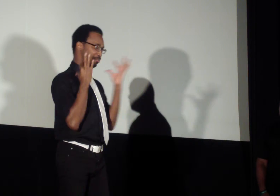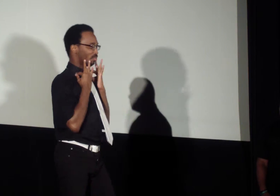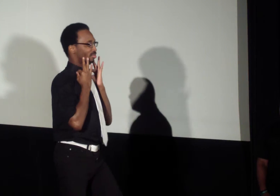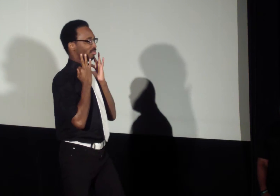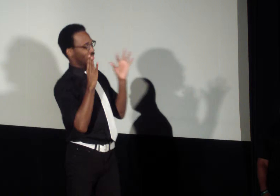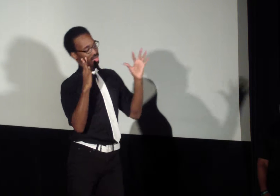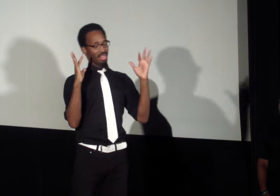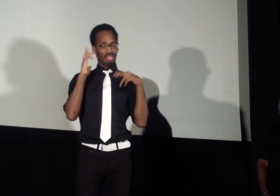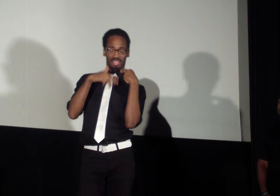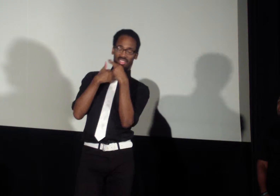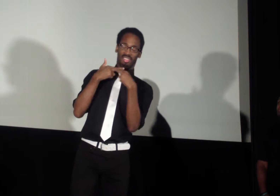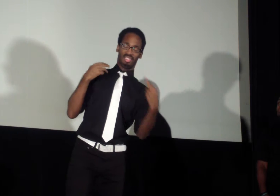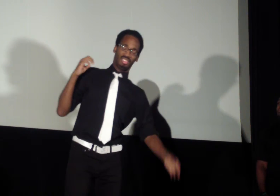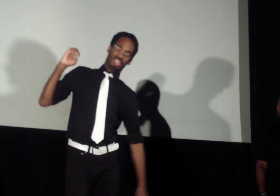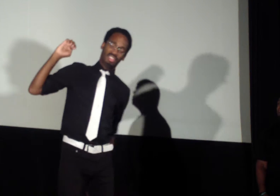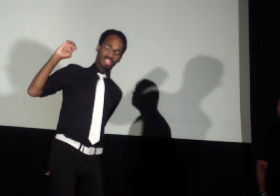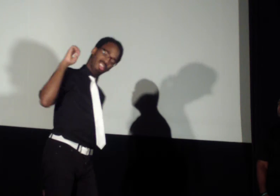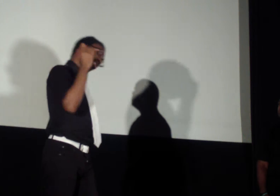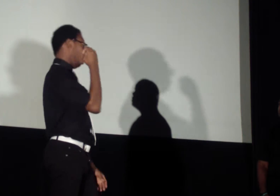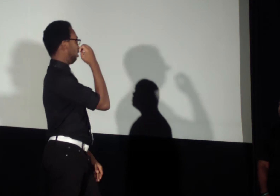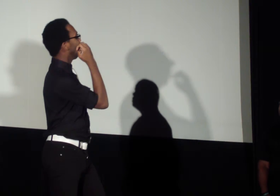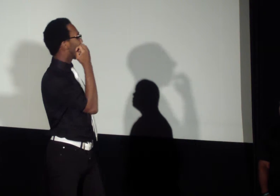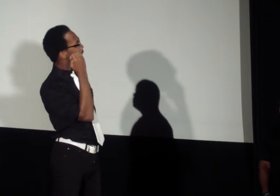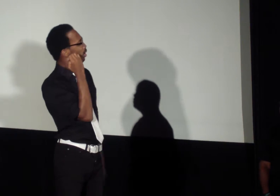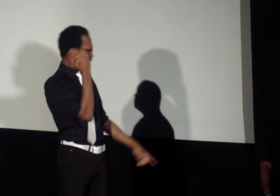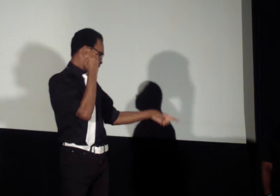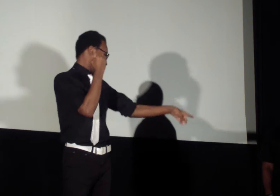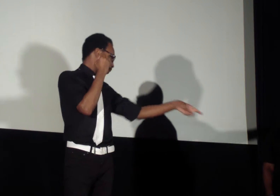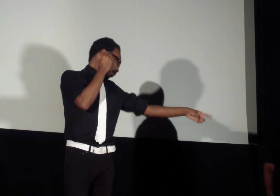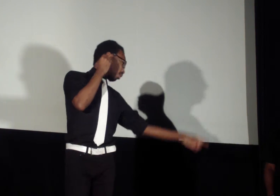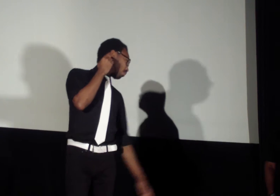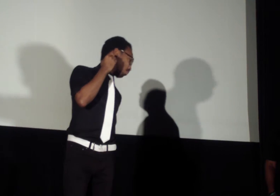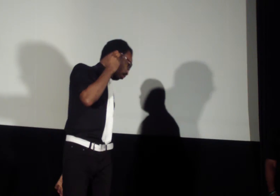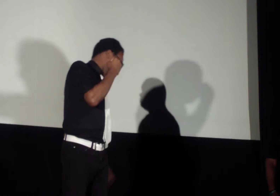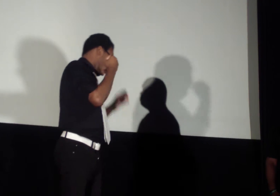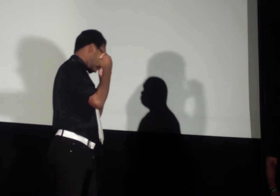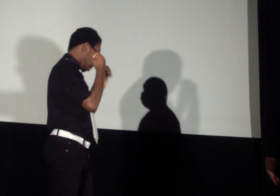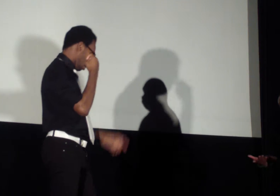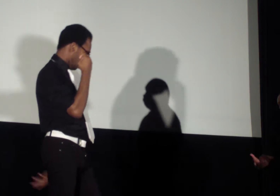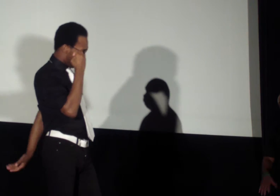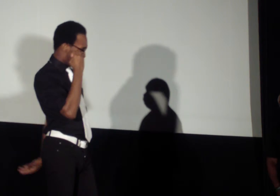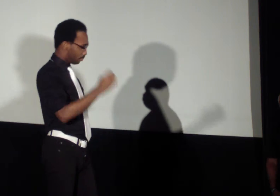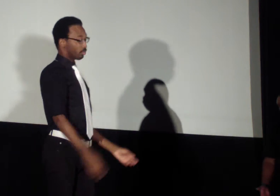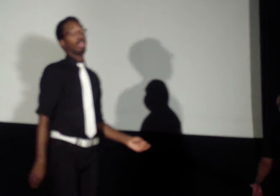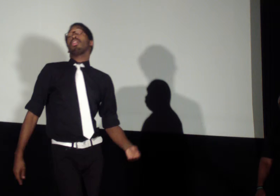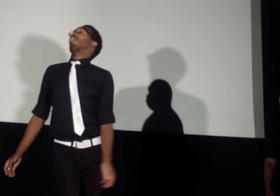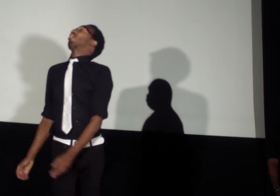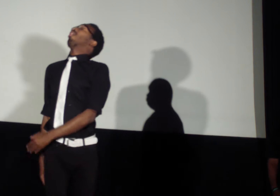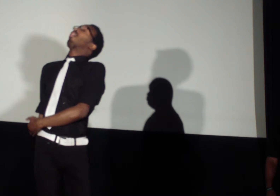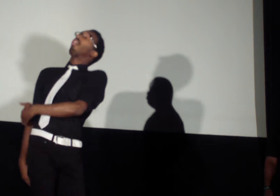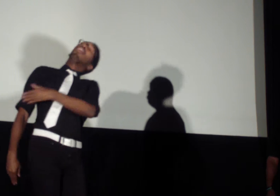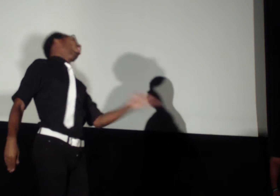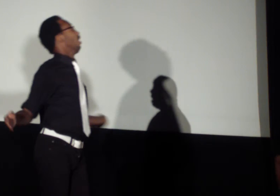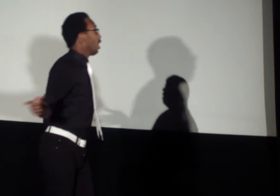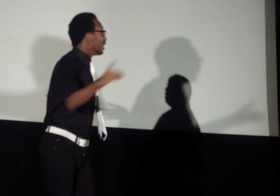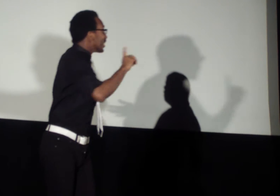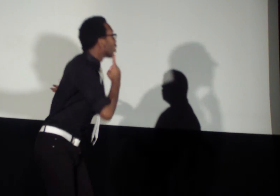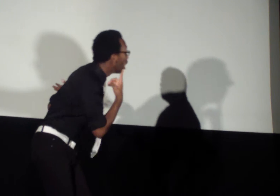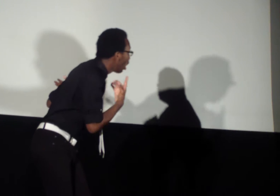says, straightening my collar, turning my flashlight on them. Go in there. Go in there. Daphne goes, what? Are